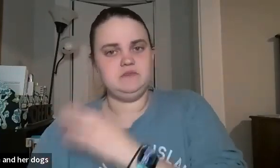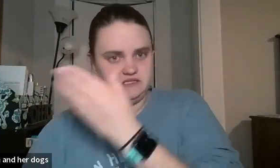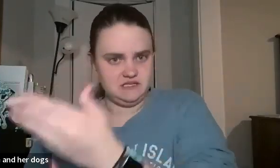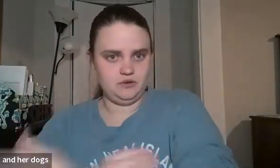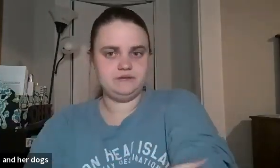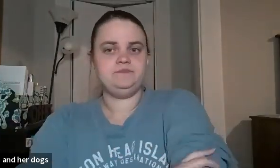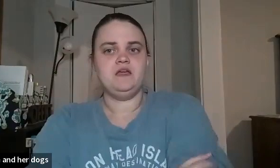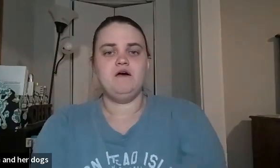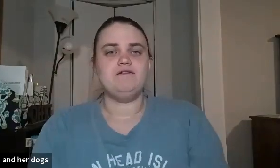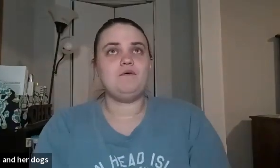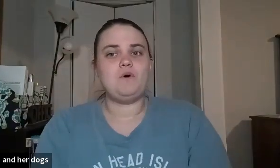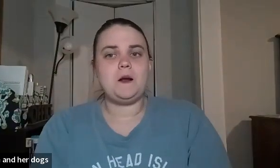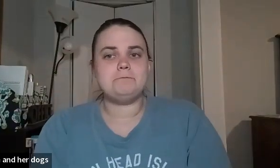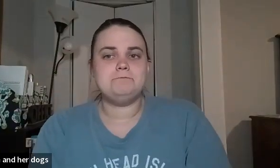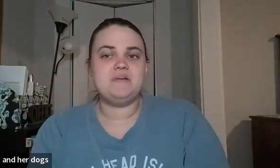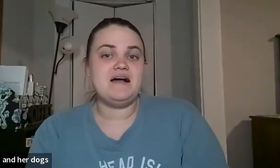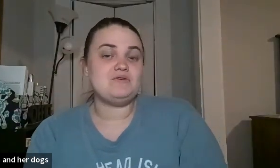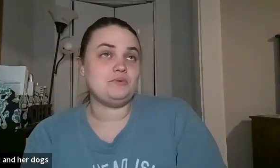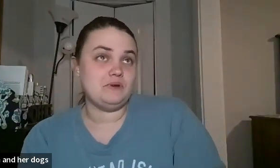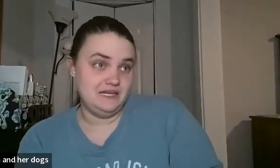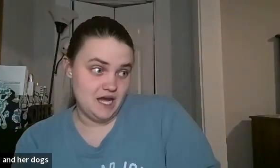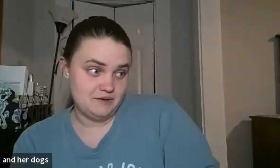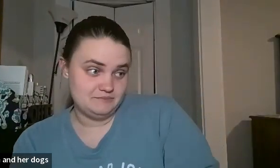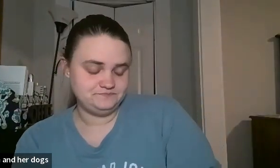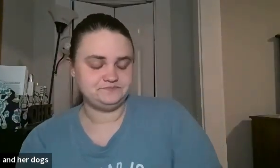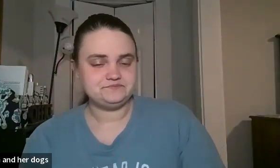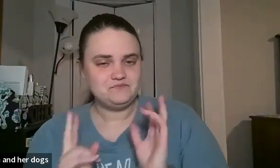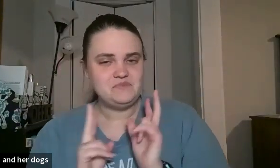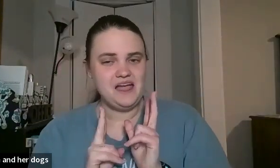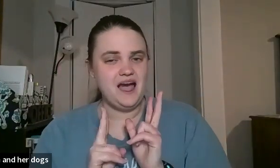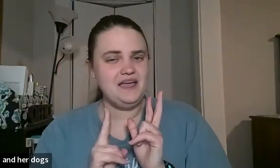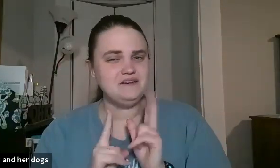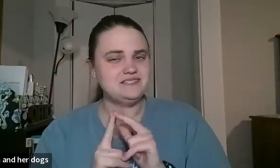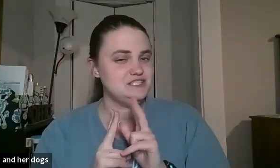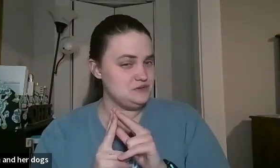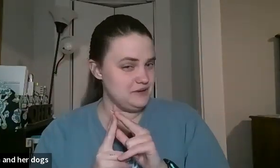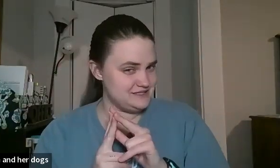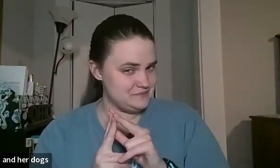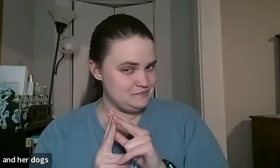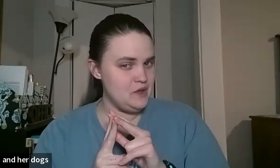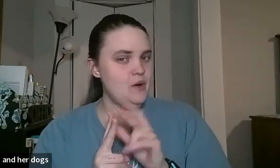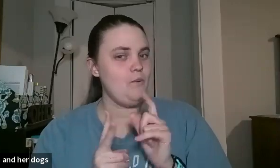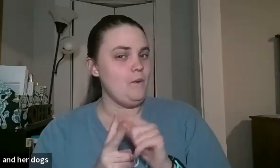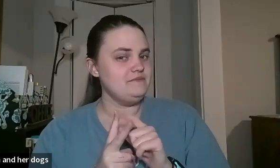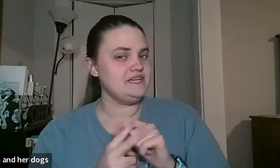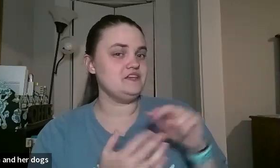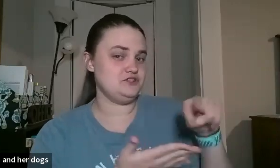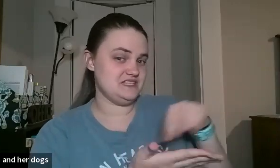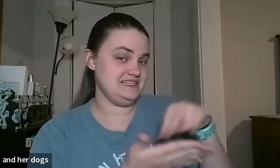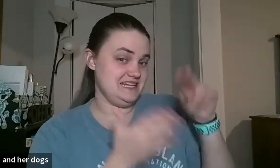gets that point. For ballerina, I have seen two ways. One being that you just sign